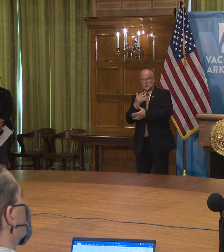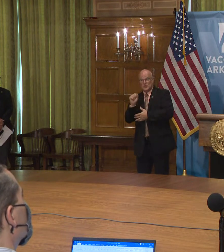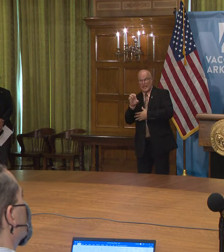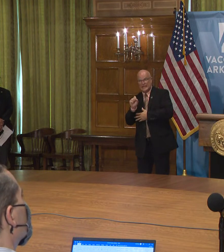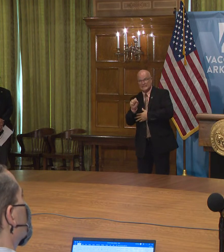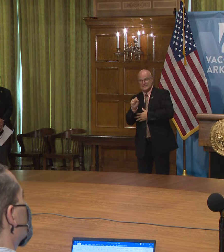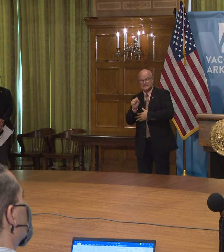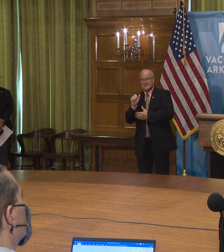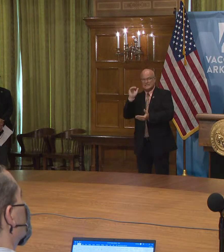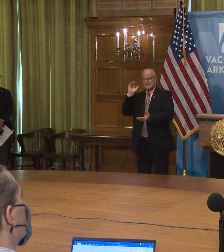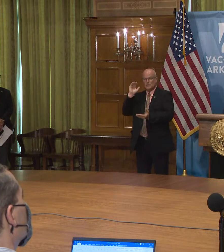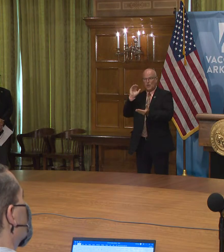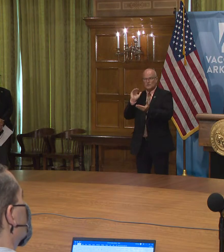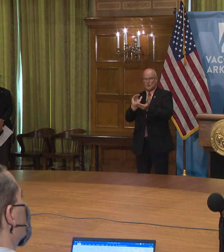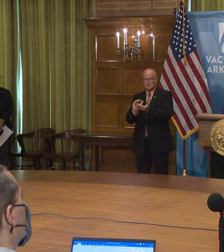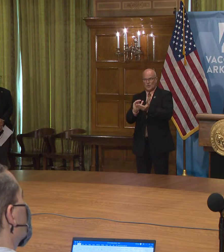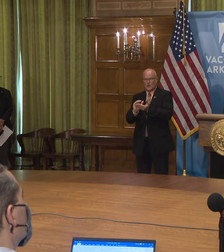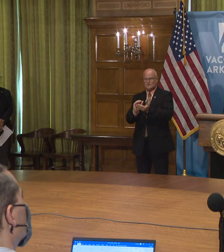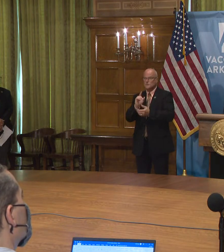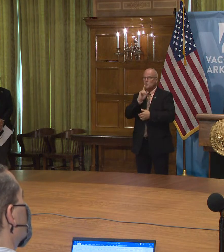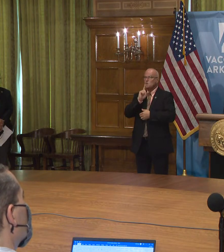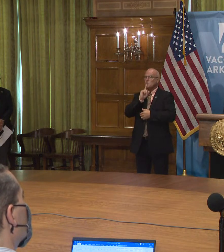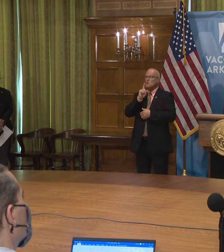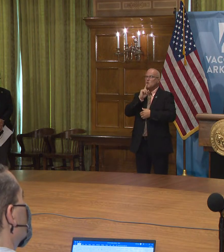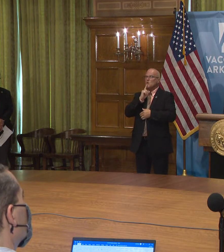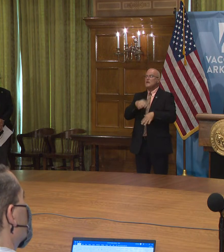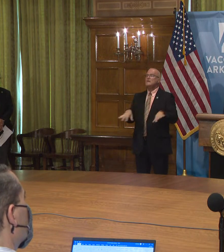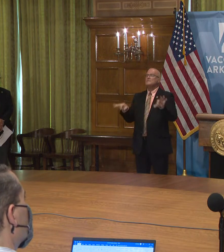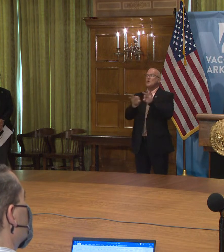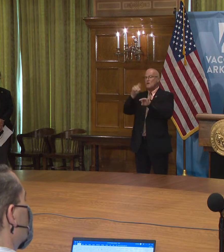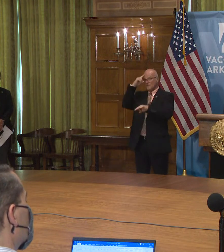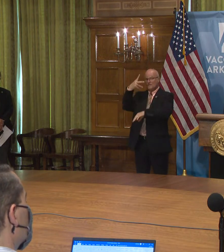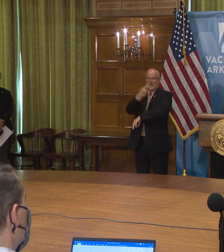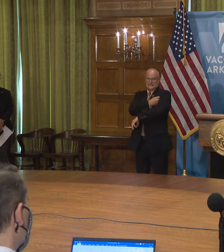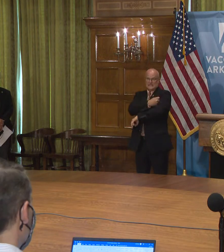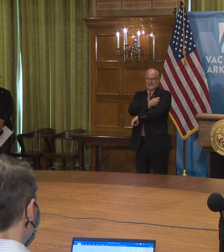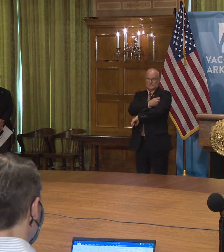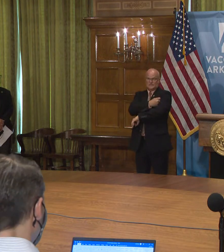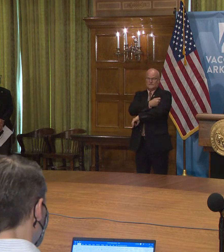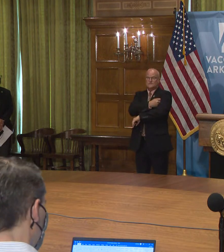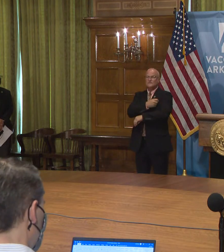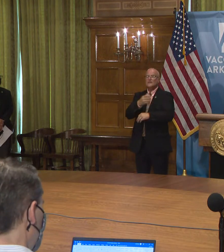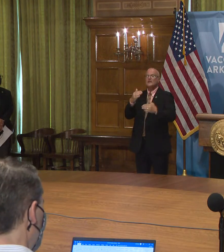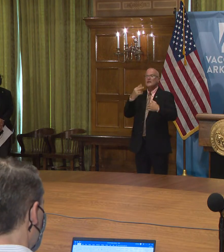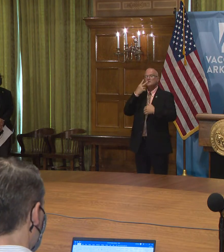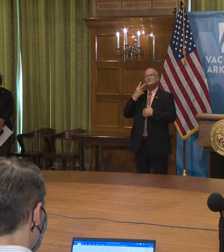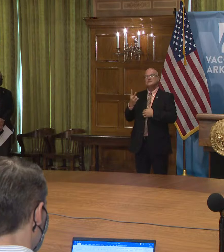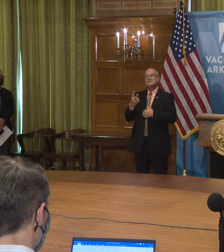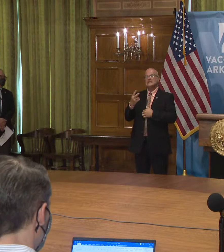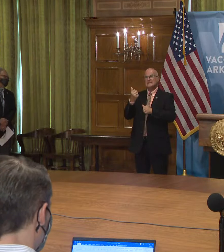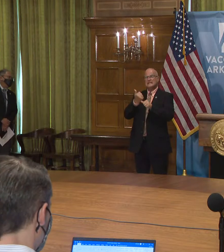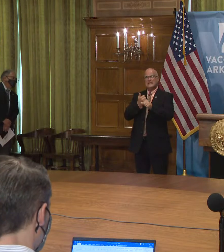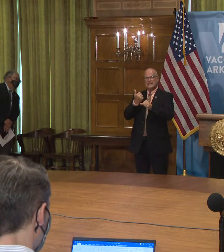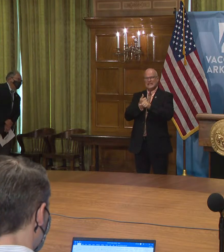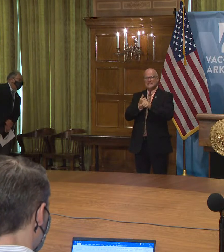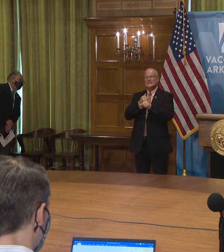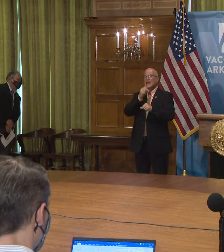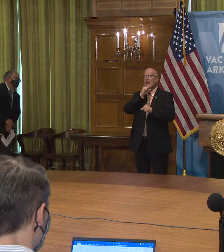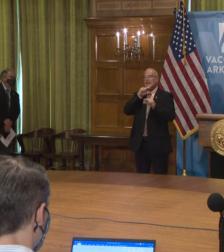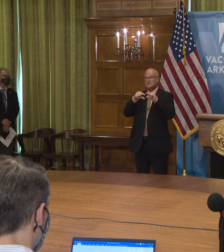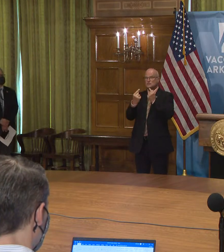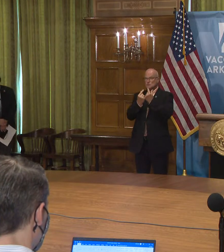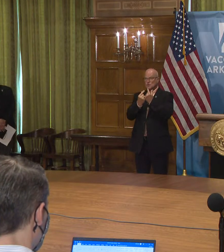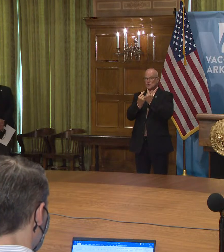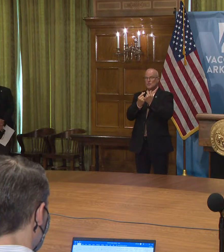cases in that age group. This is really makes the case for vaccinations. The next one, you can see each subsequent age